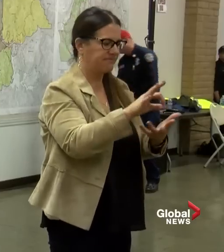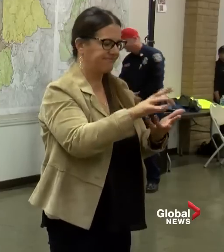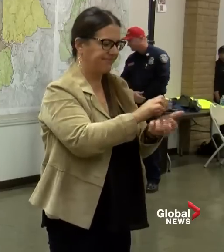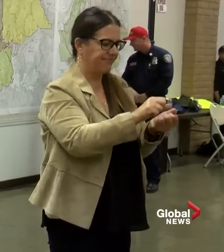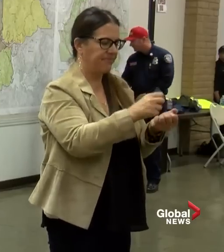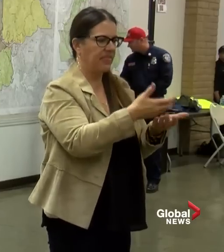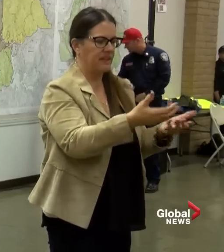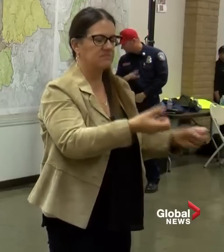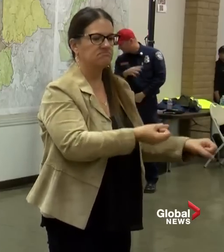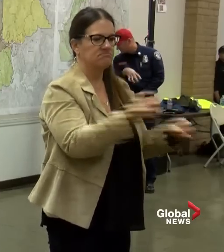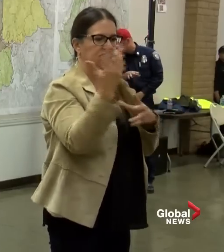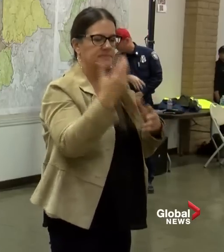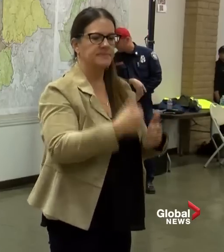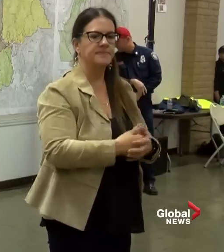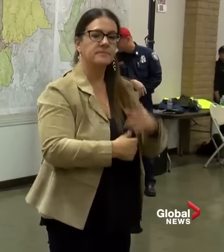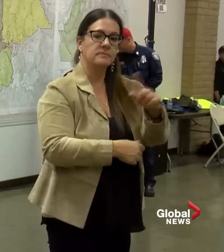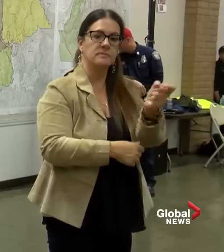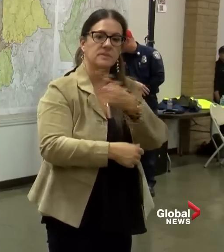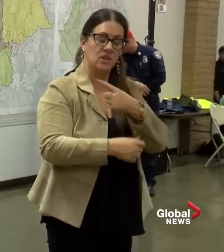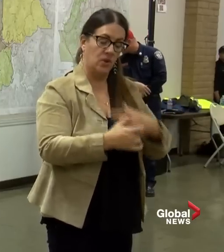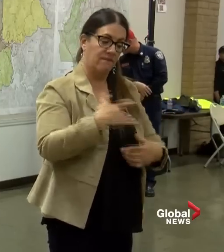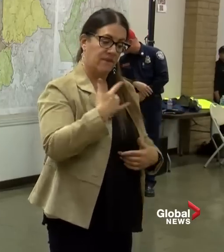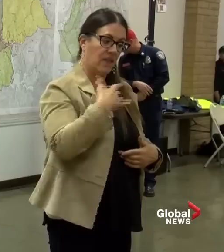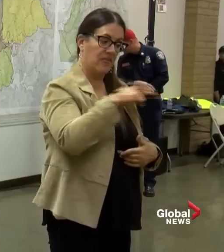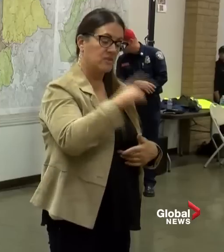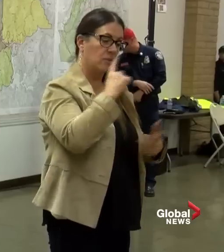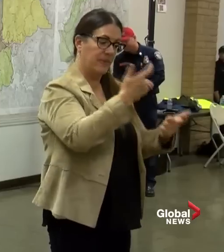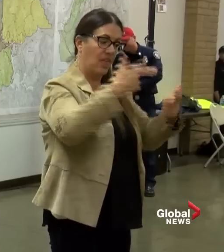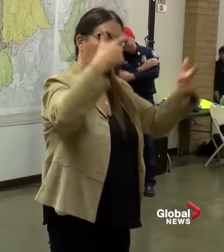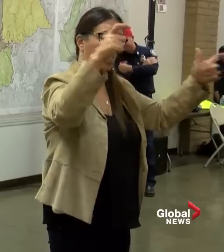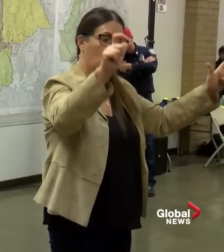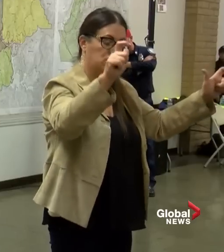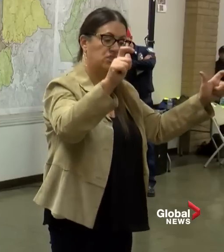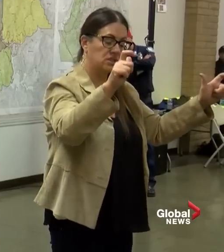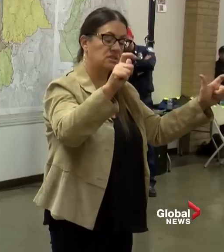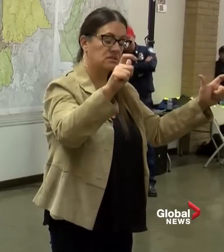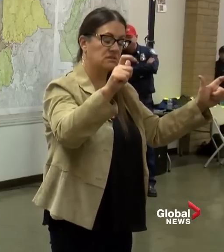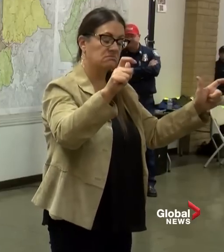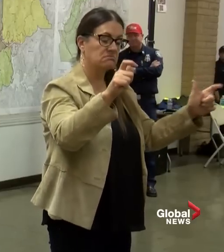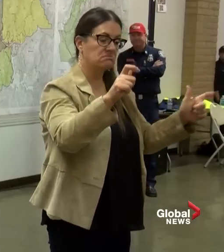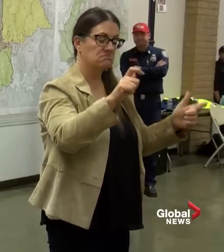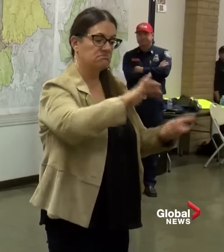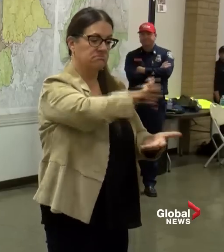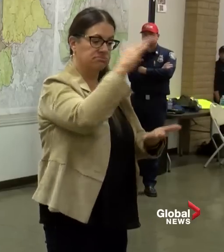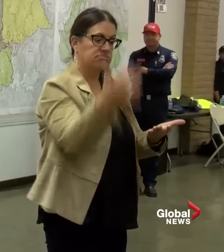Yes, right here. Will this be the largest single debris removal effort undertaken by your office? Yes.